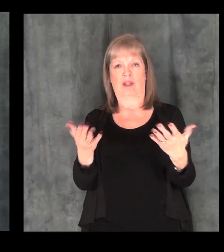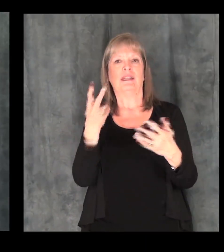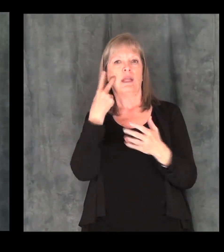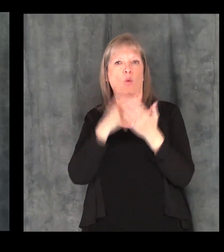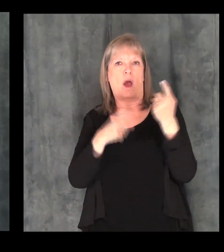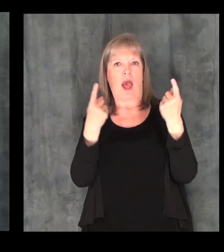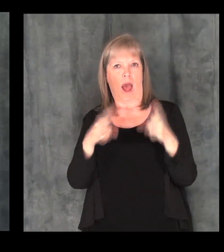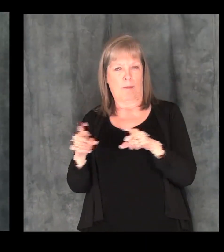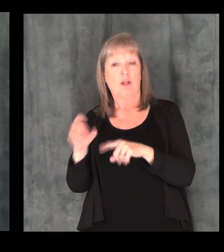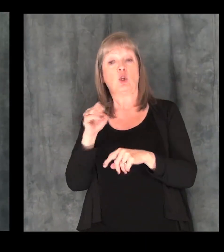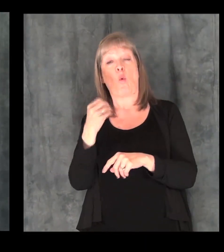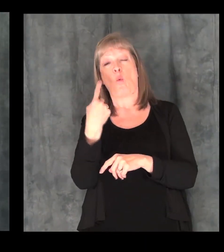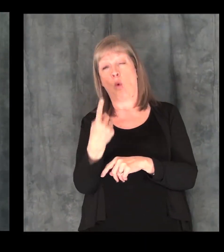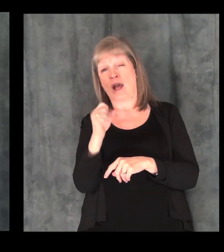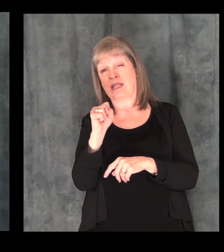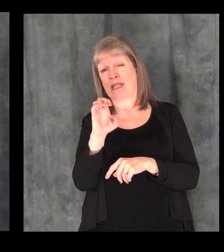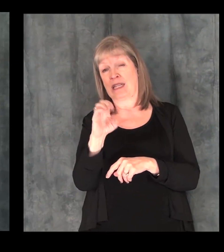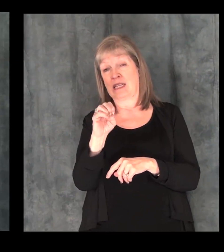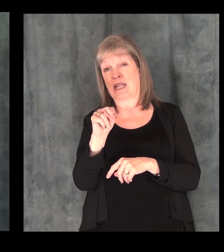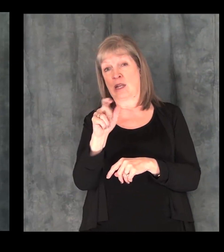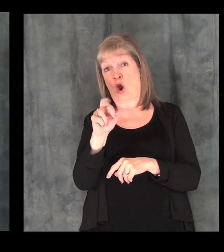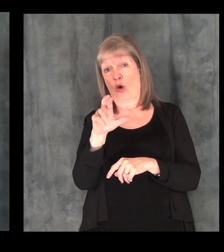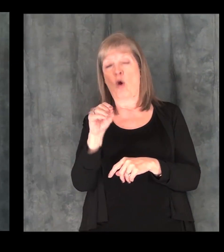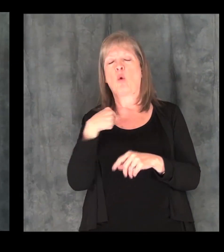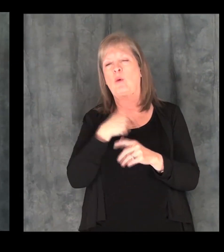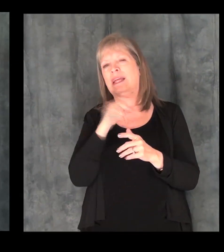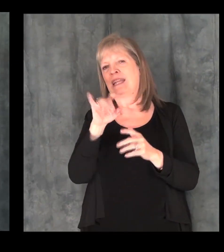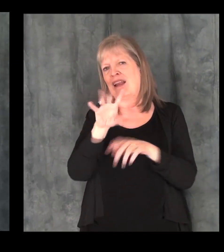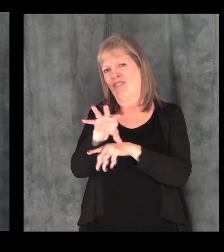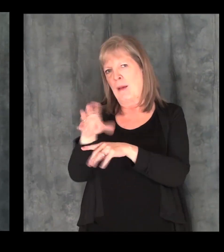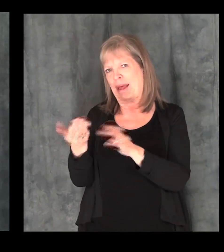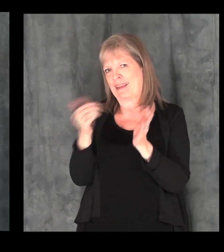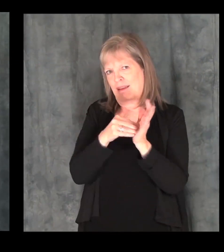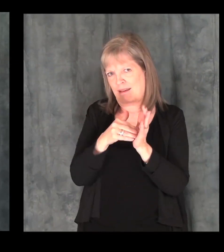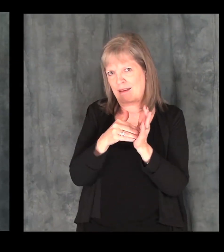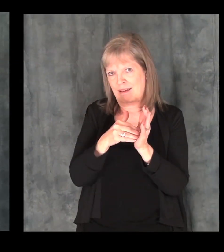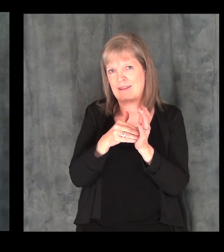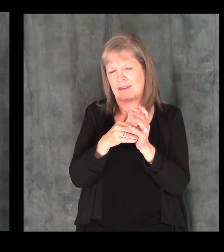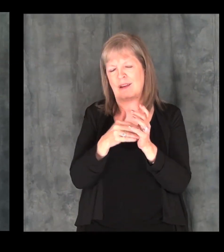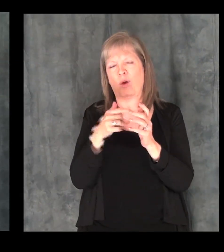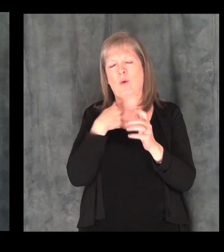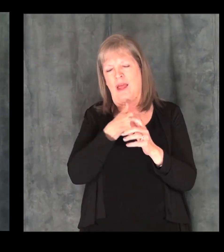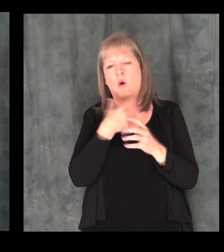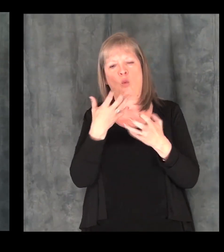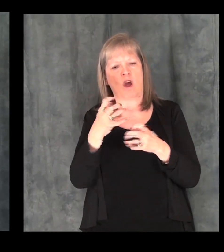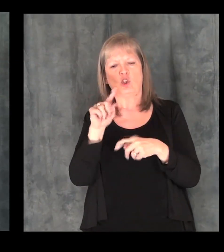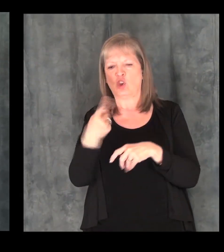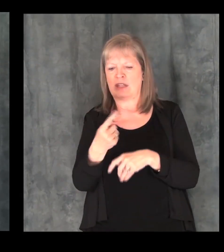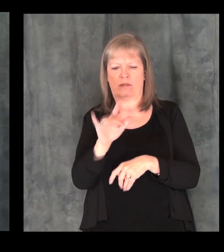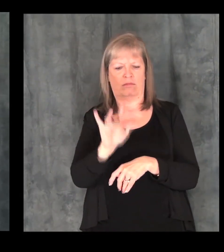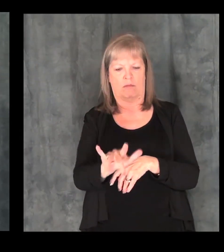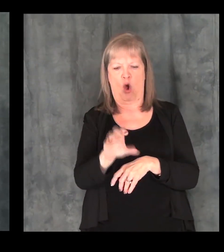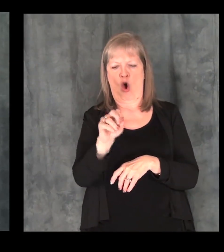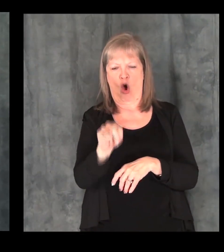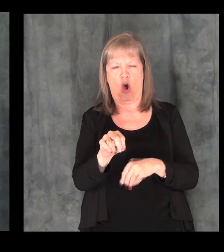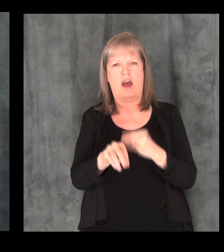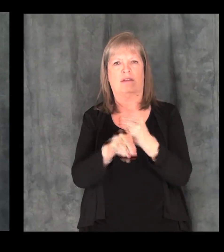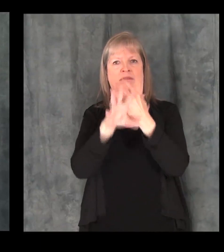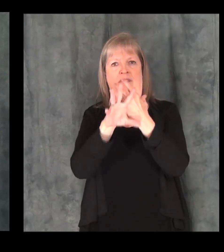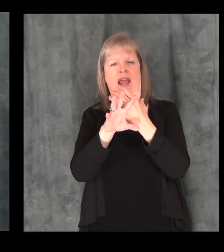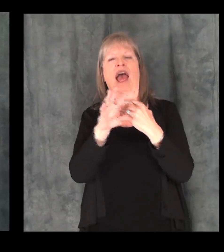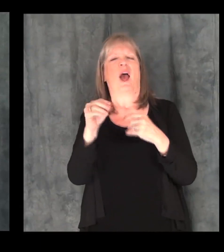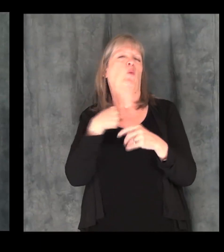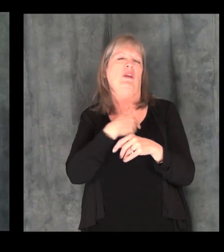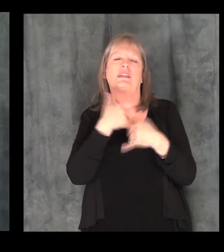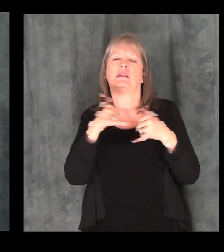actually refilmed one of the scenarios to using that condition where we literally just switched it on, and we found the same